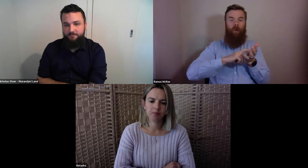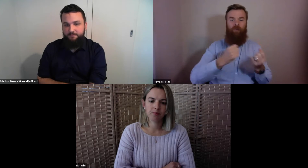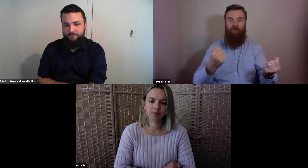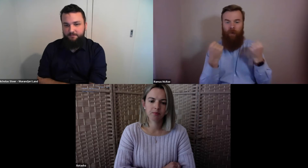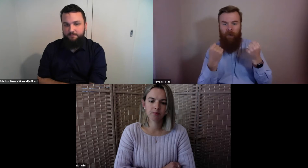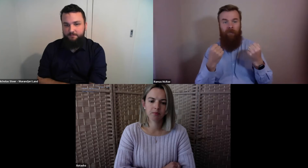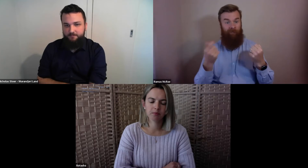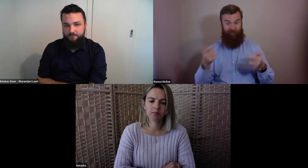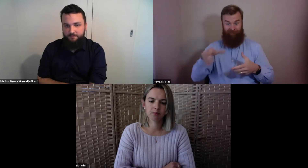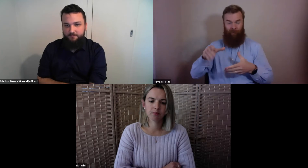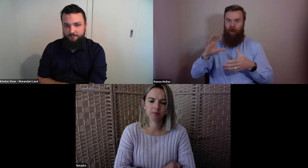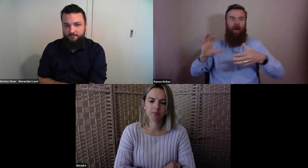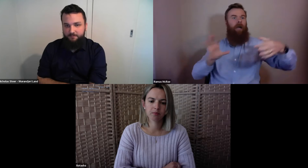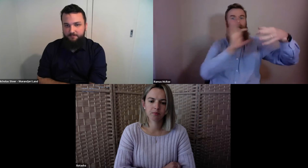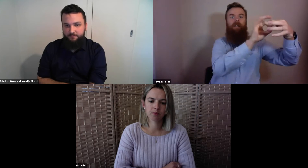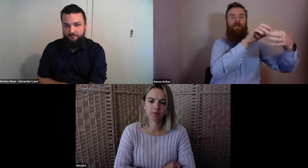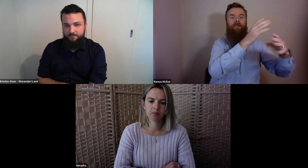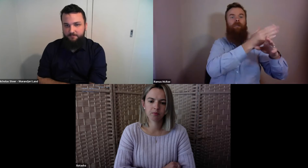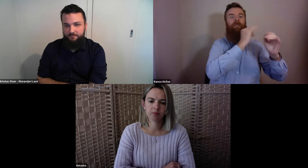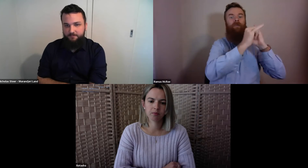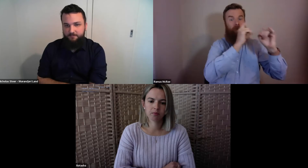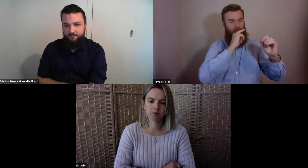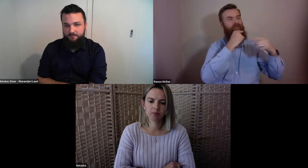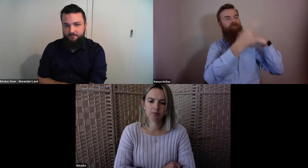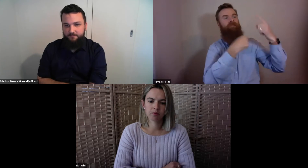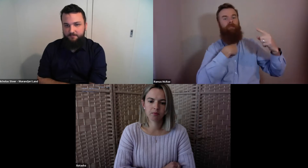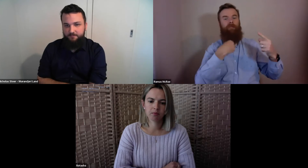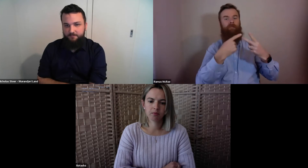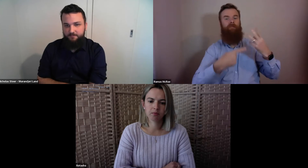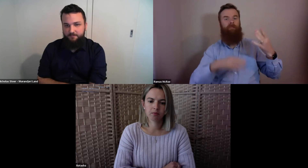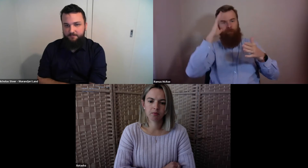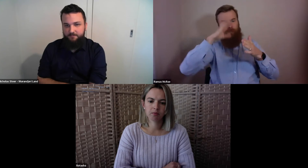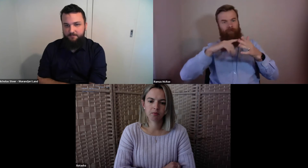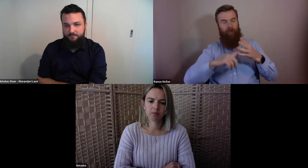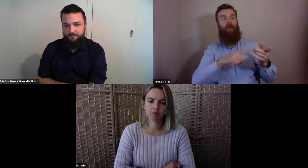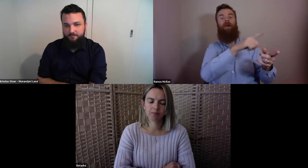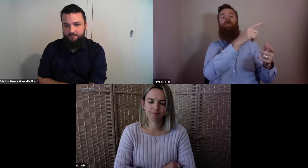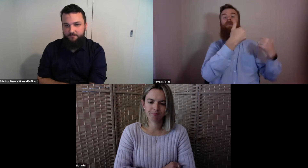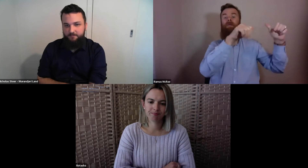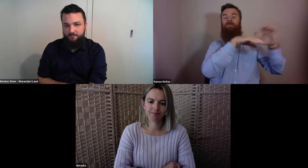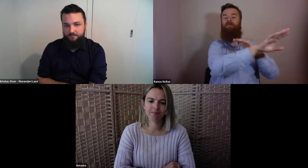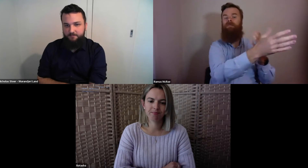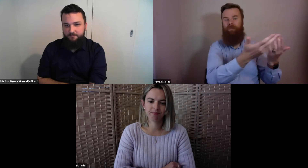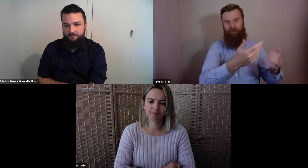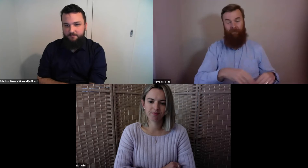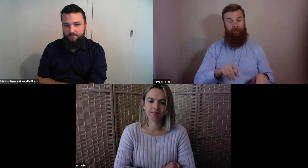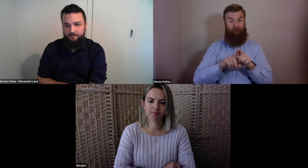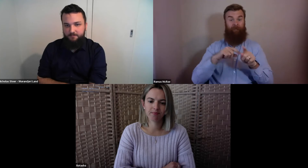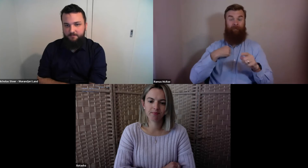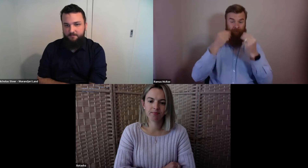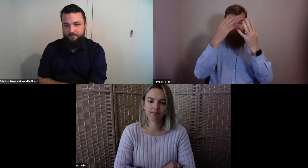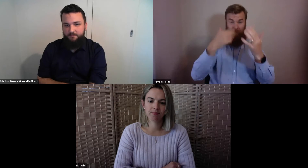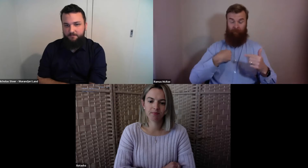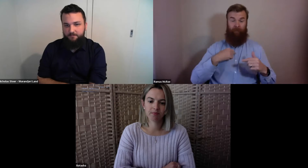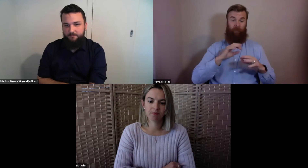about commitment. It's about looking at one's strengths and weaknesses. And it will take some time to be able to identify those